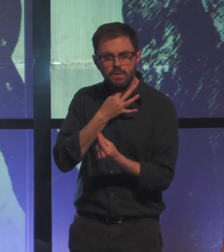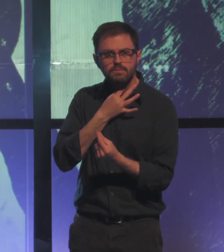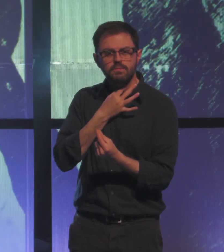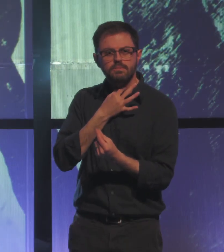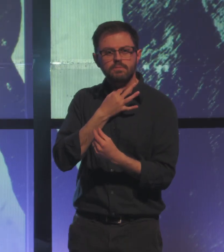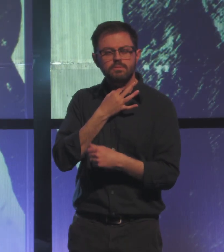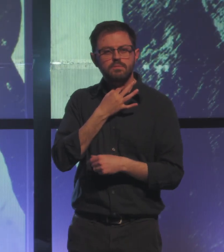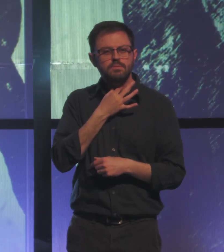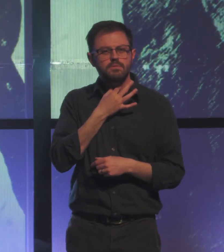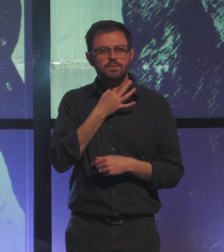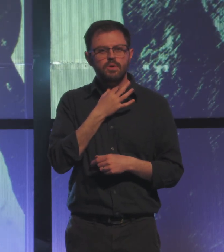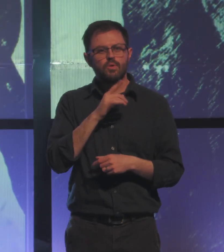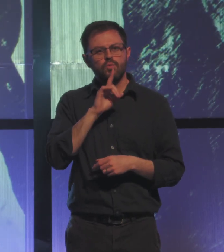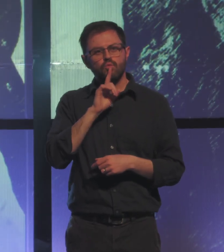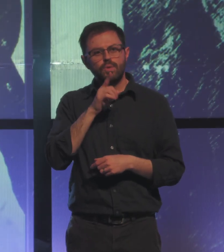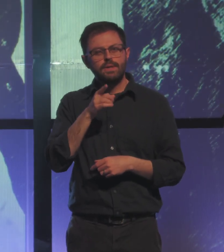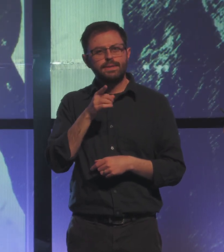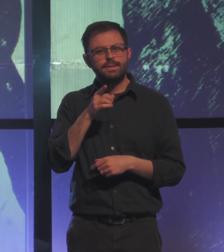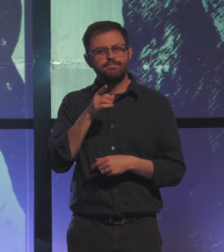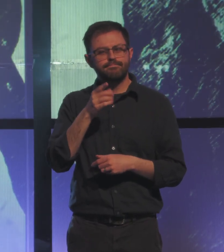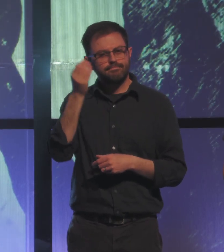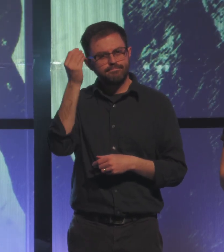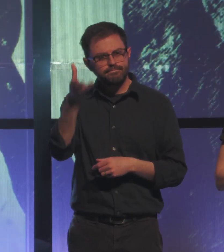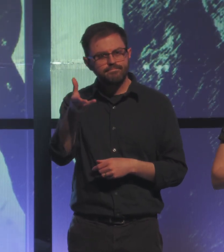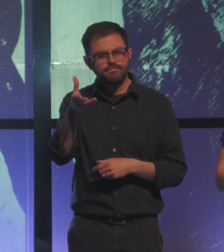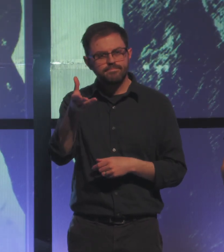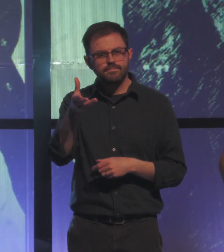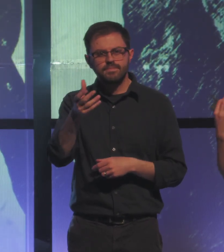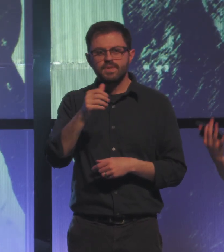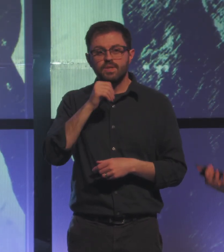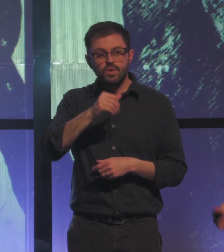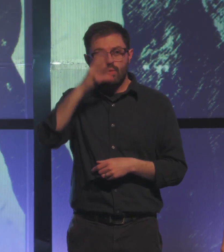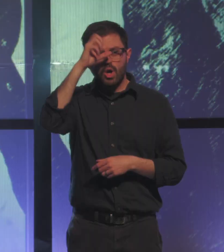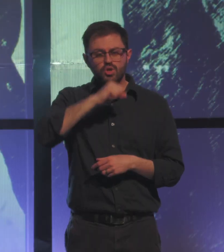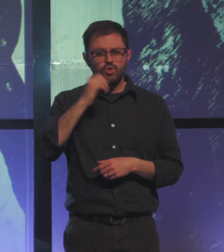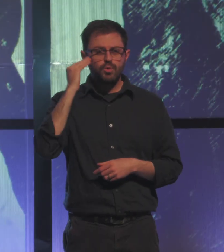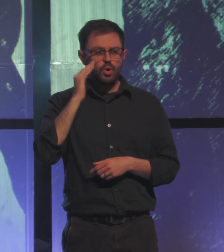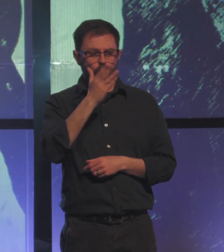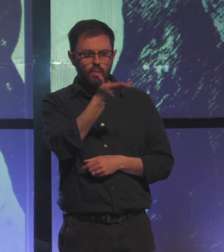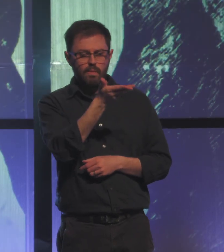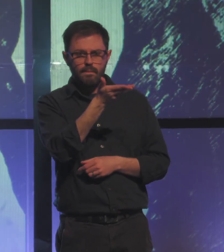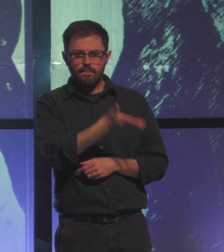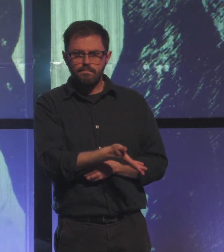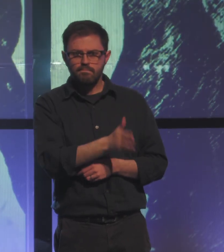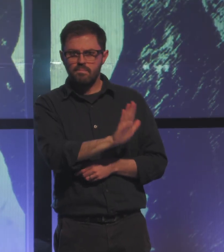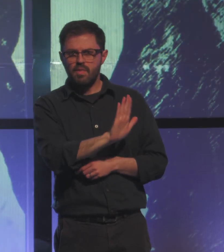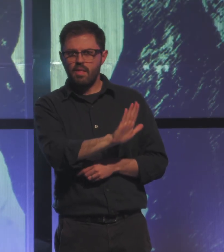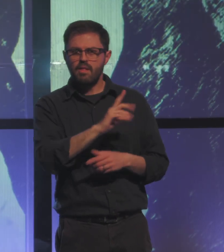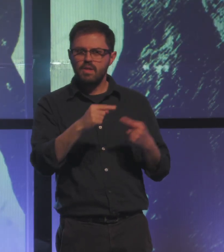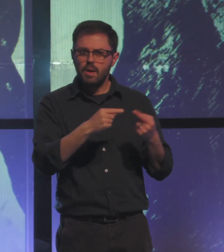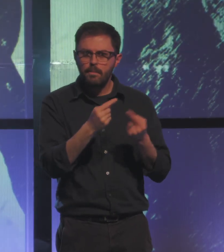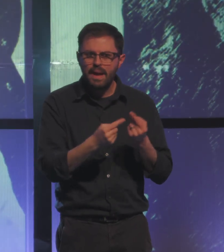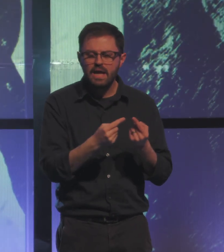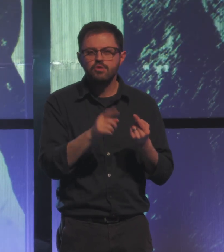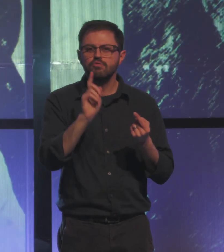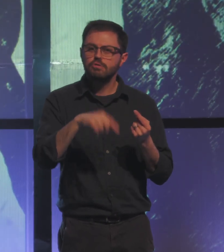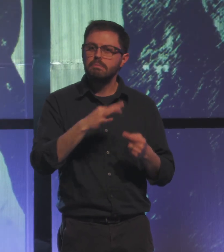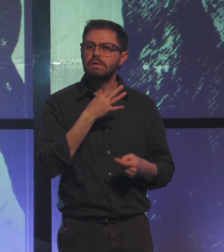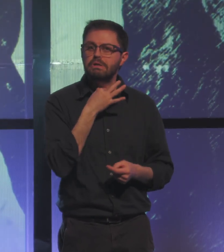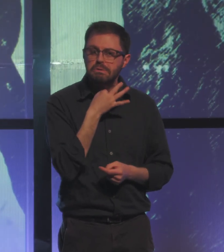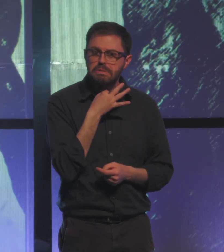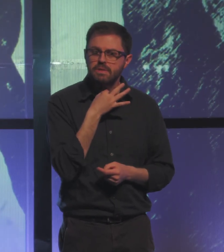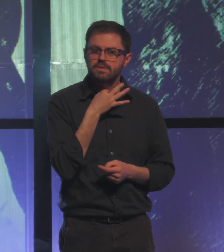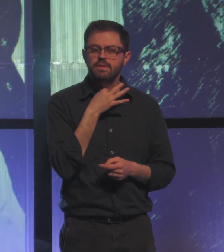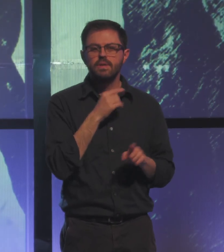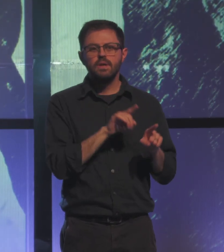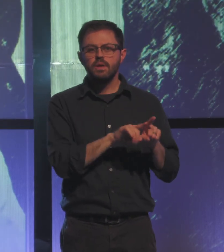Really what this is saying is do not assume that you know the pain of another. Be curious. But most importantly, do not assume that